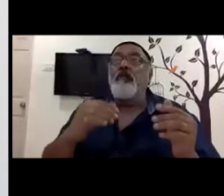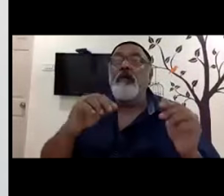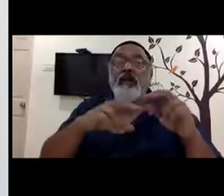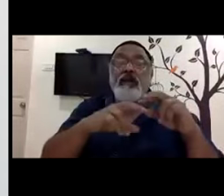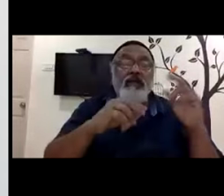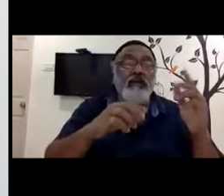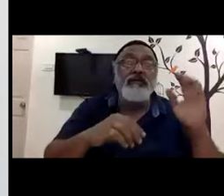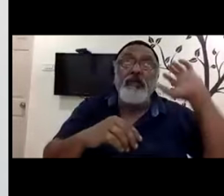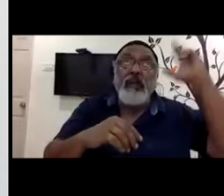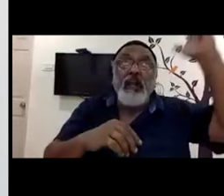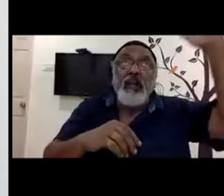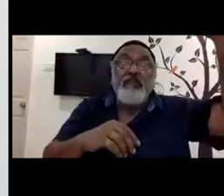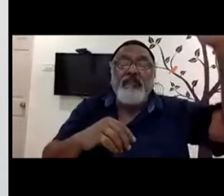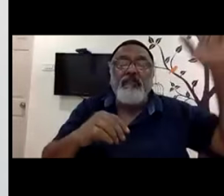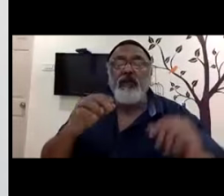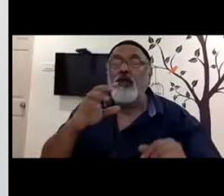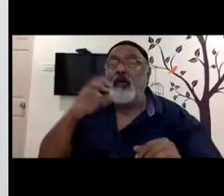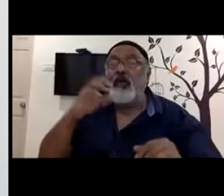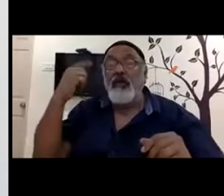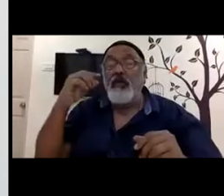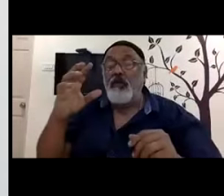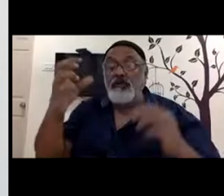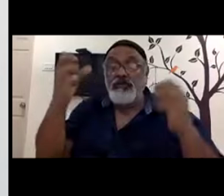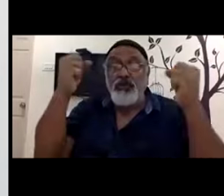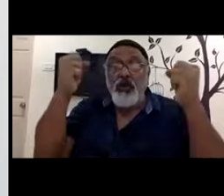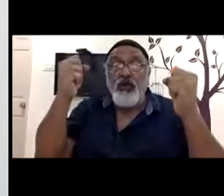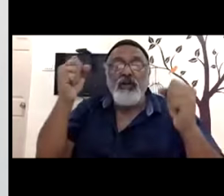sort of thing. But that's not true. That's not